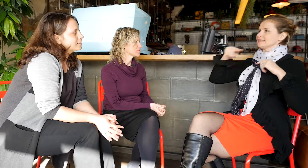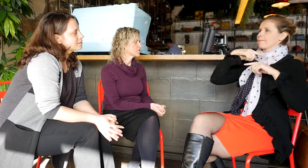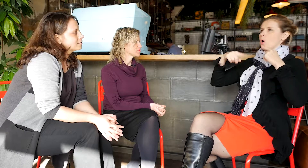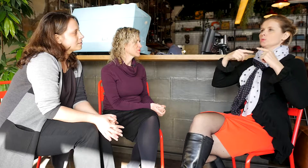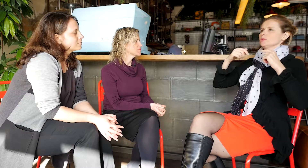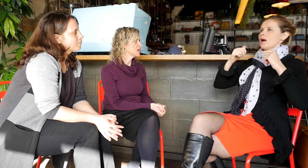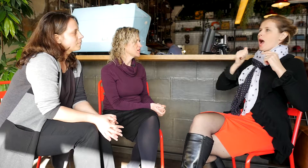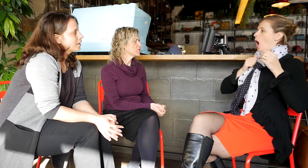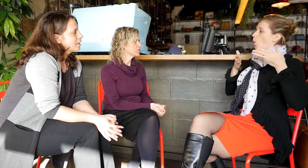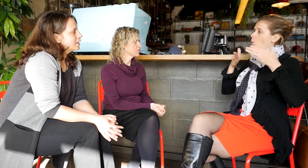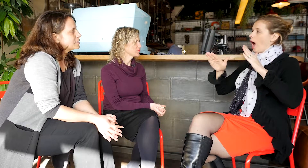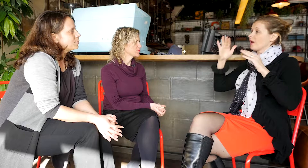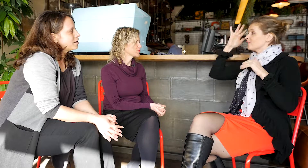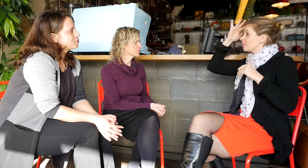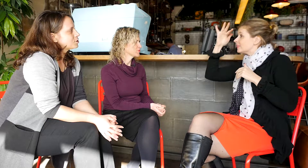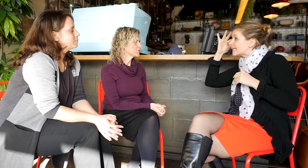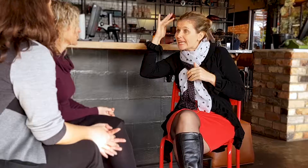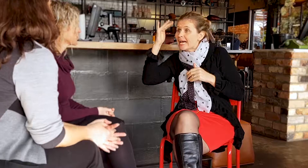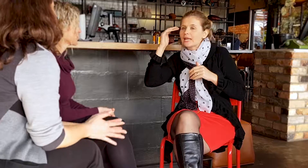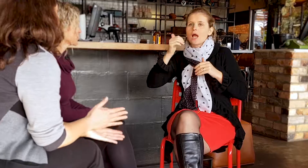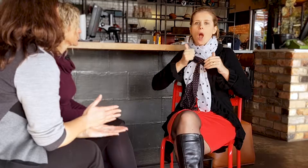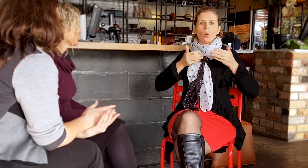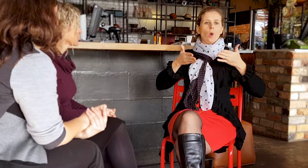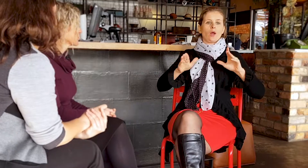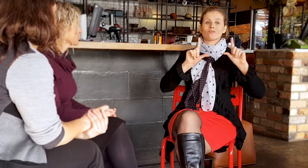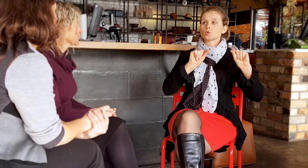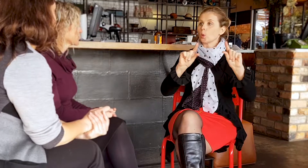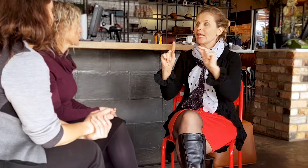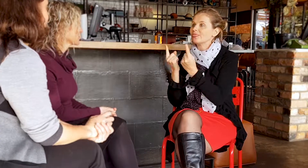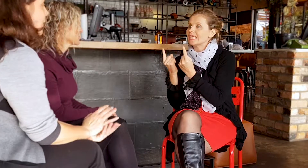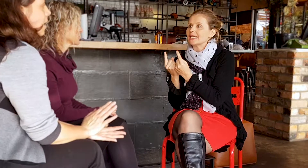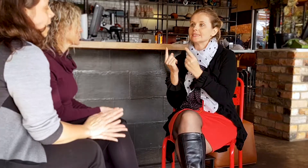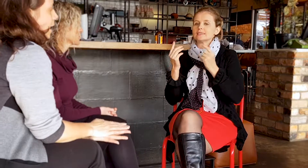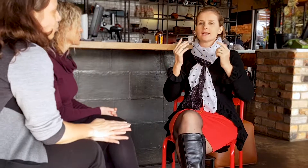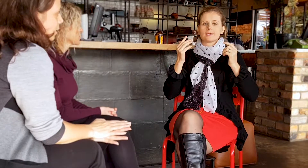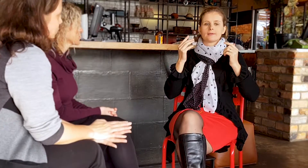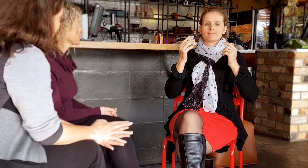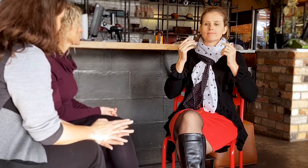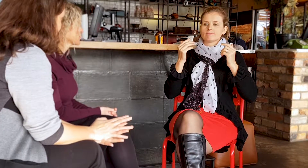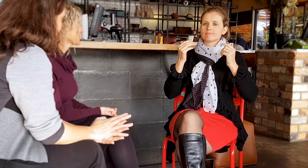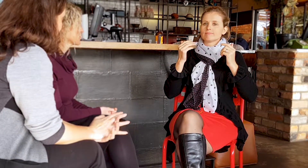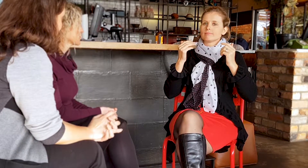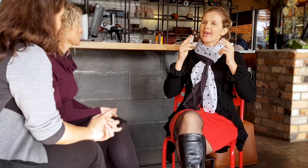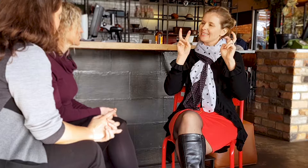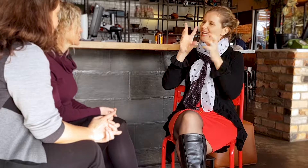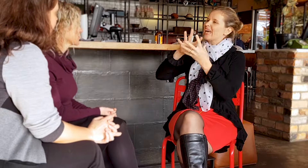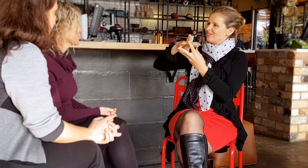innate. Yeah. It's our way of thinking, our way of doing things.